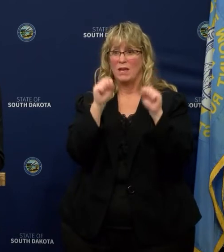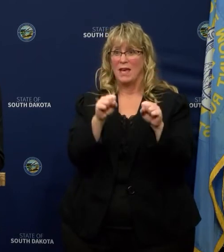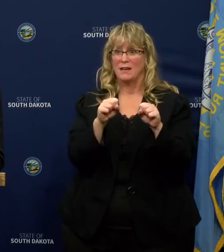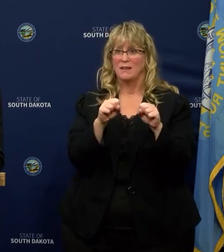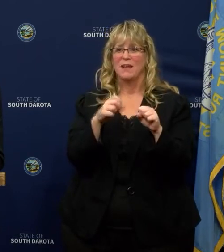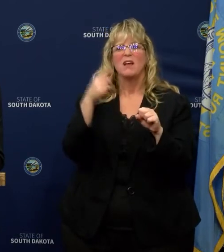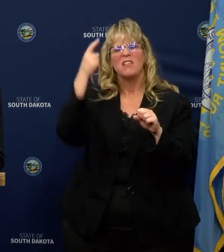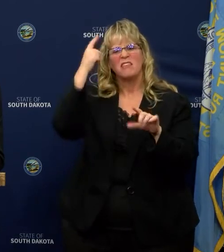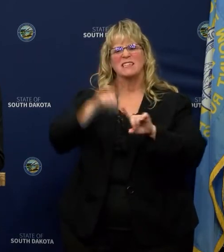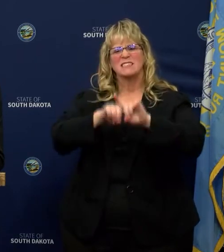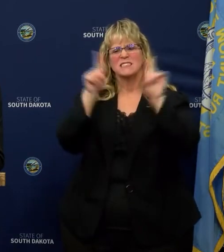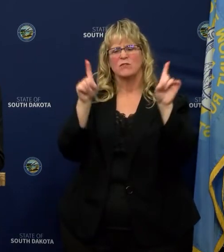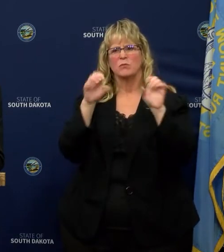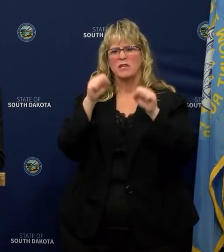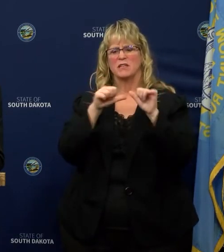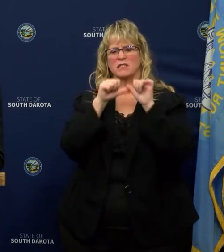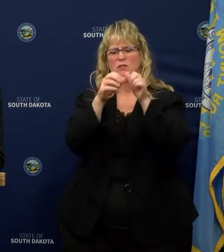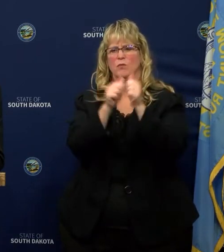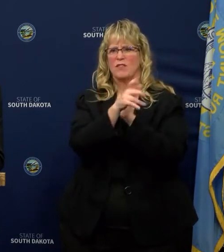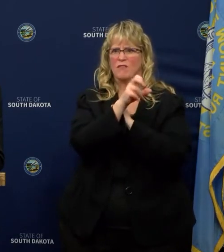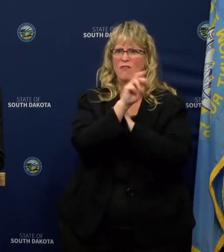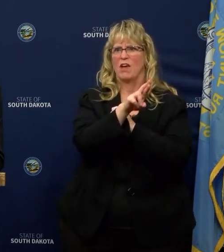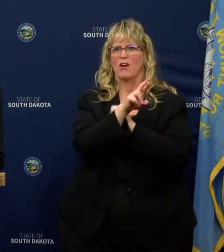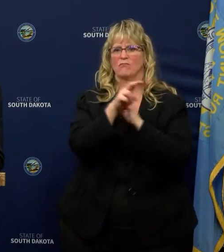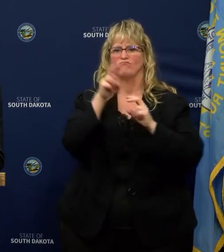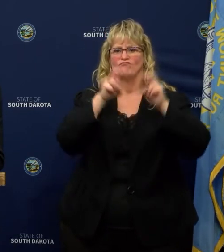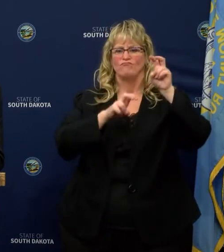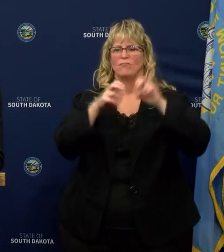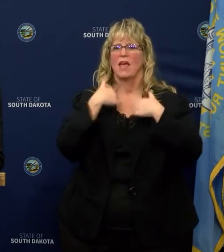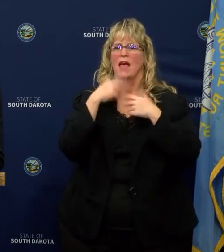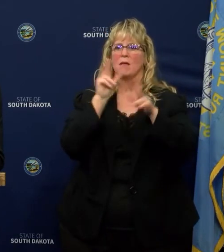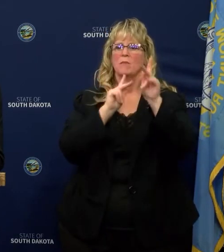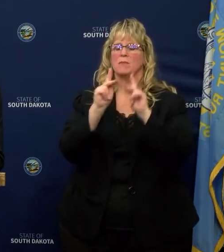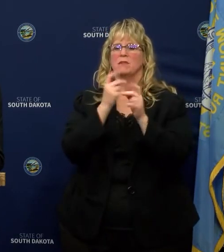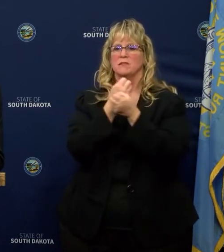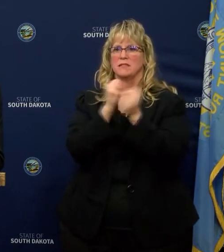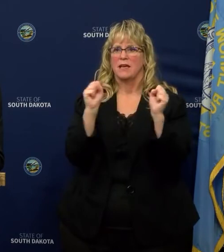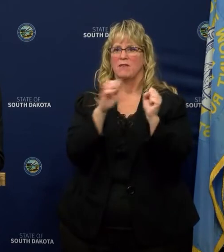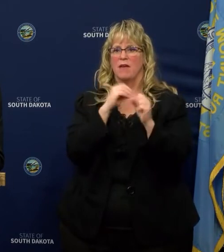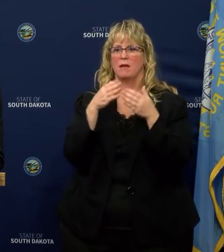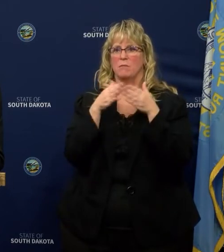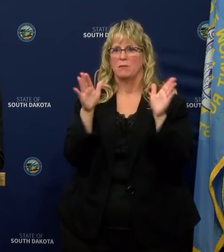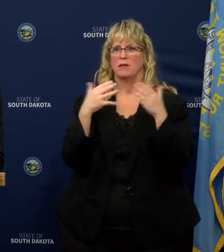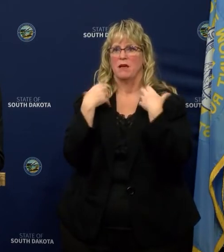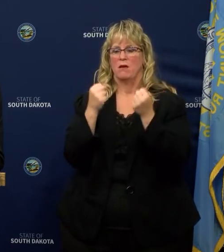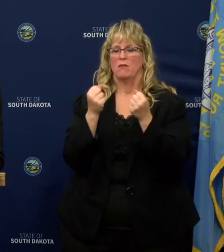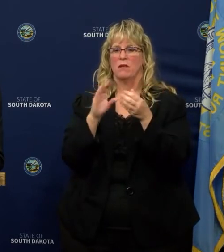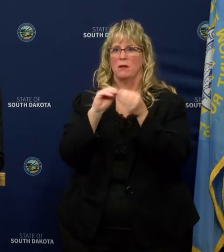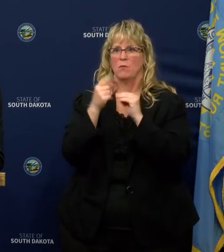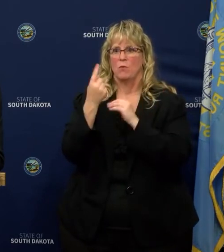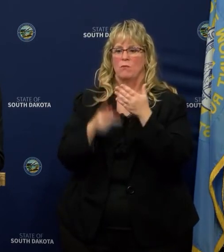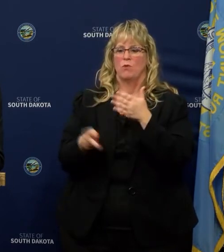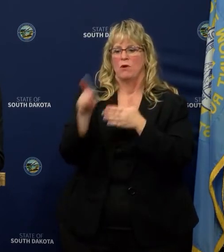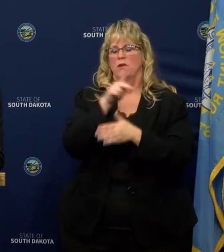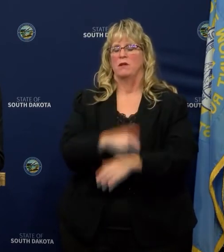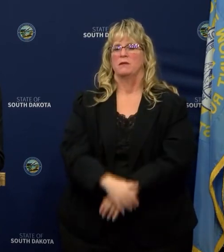can continue on with the fair and still keep people safe and public health a priority.